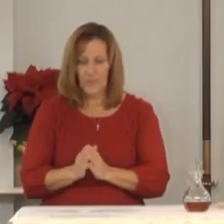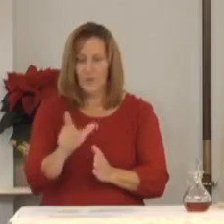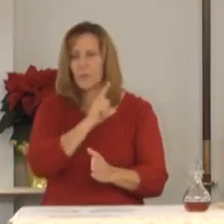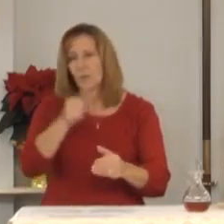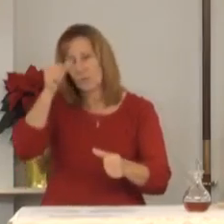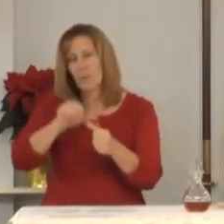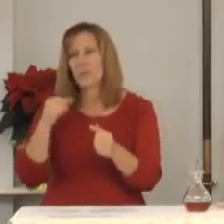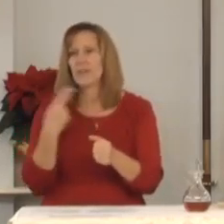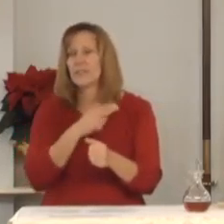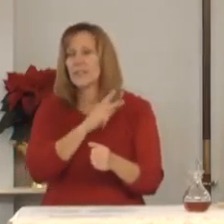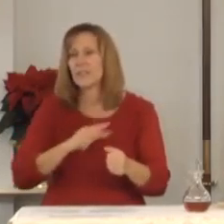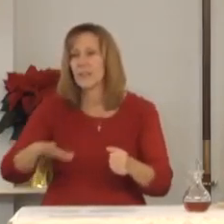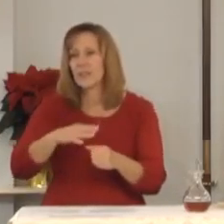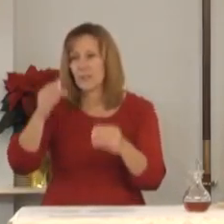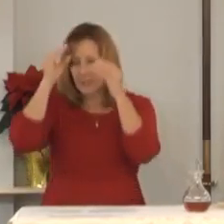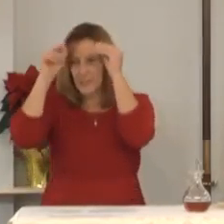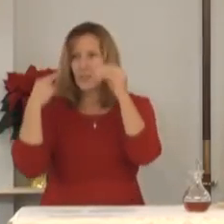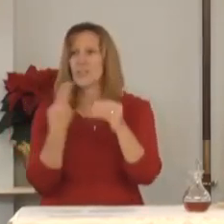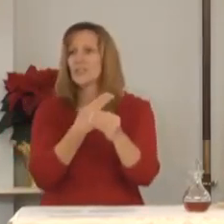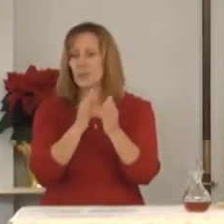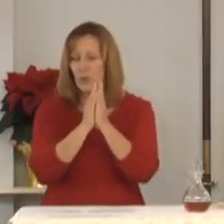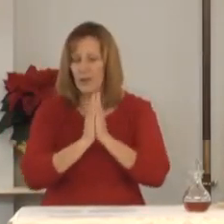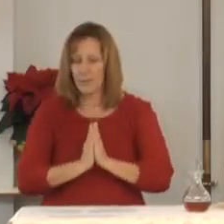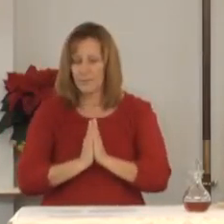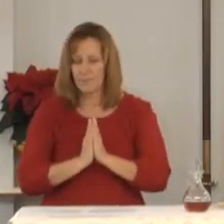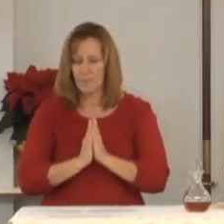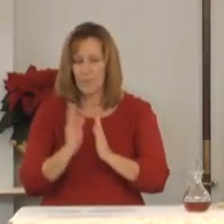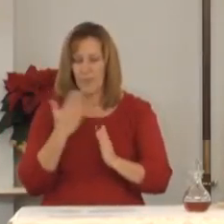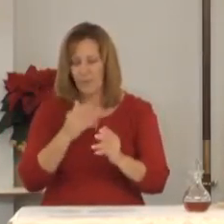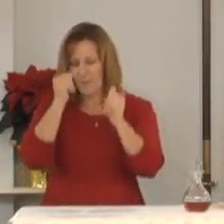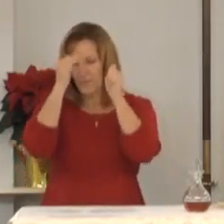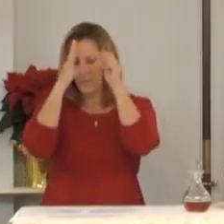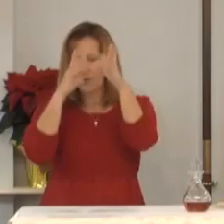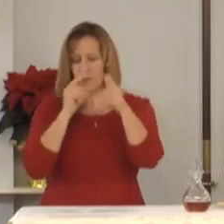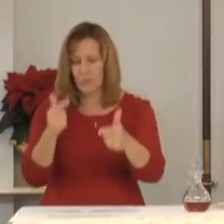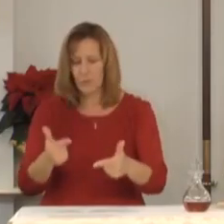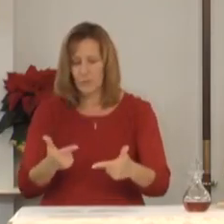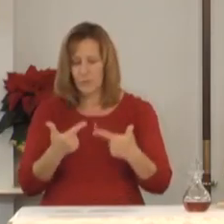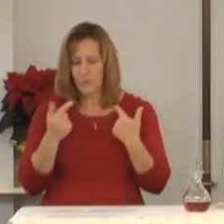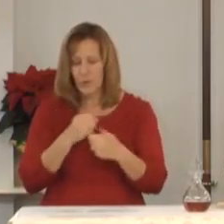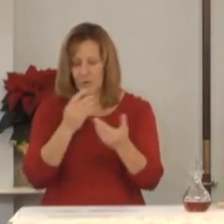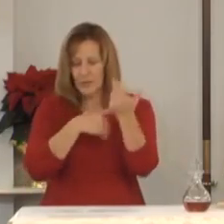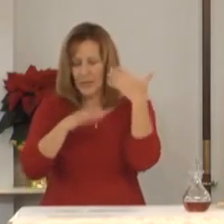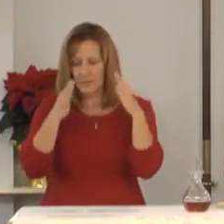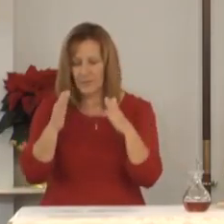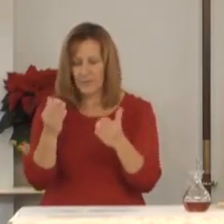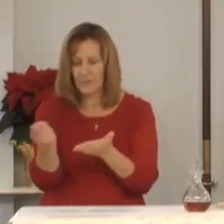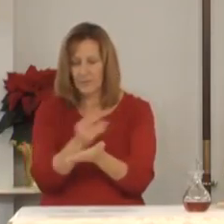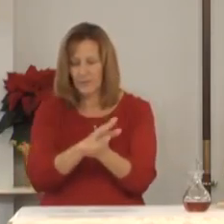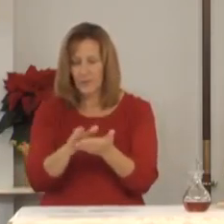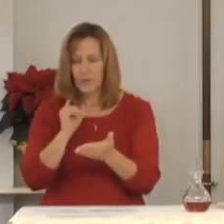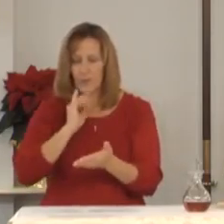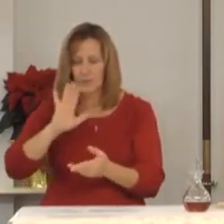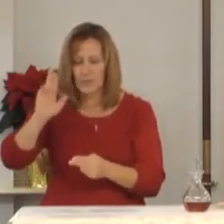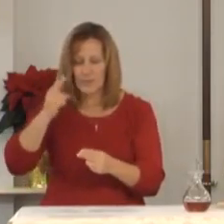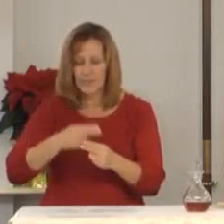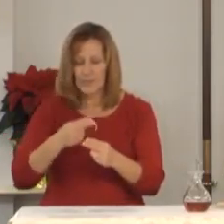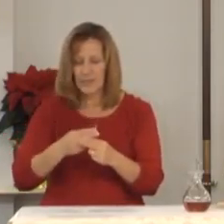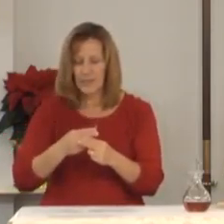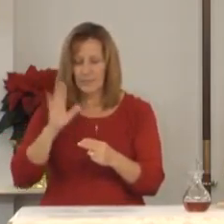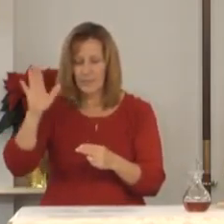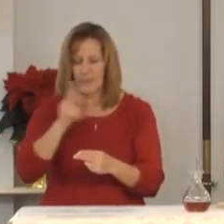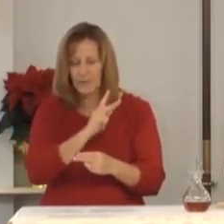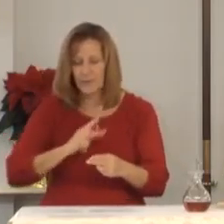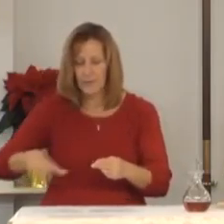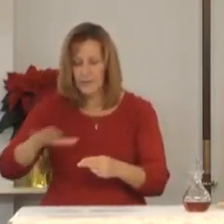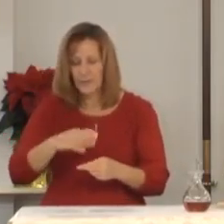Lord, remember us in your kingdom and teach us to pray. Our Father, who art in heaven, hallowed be thy